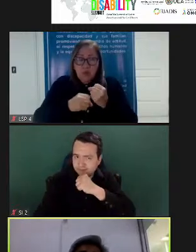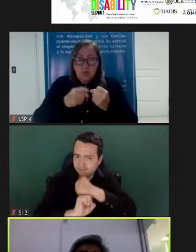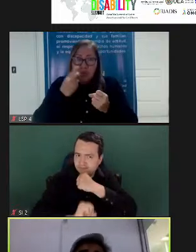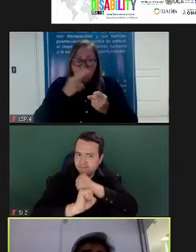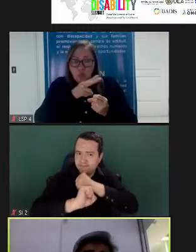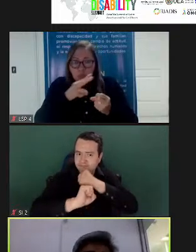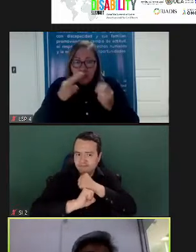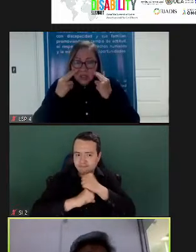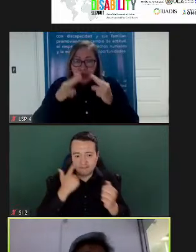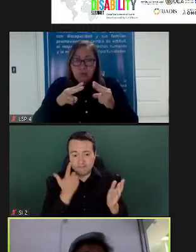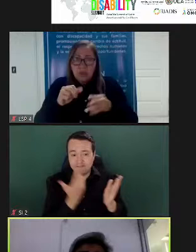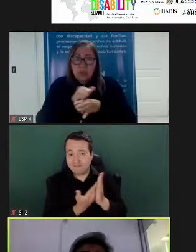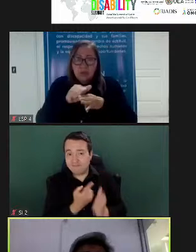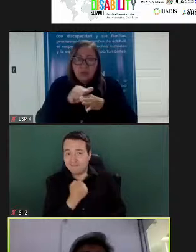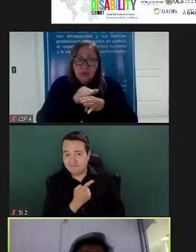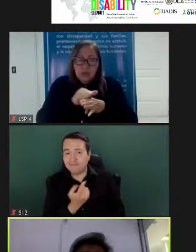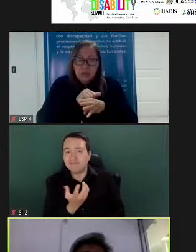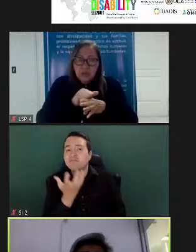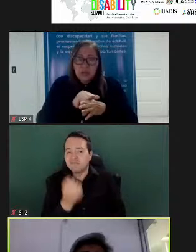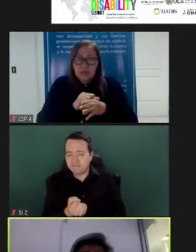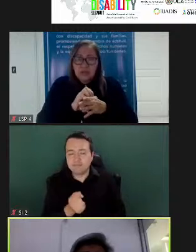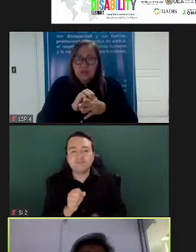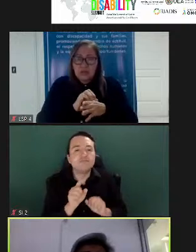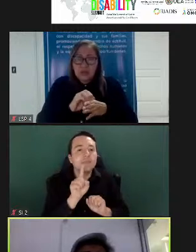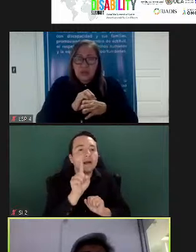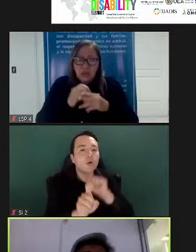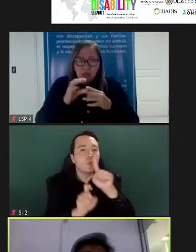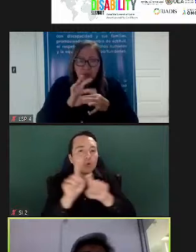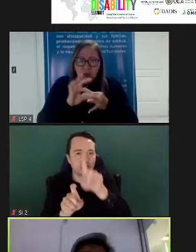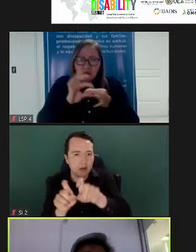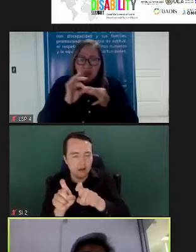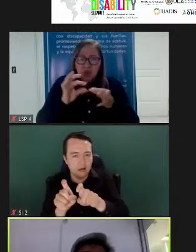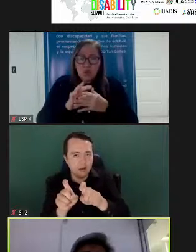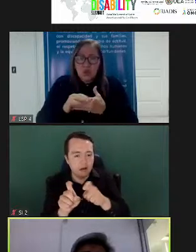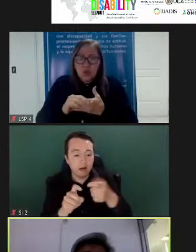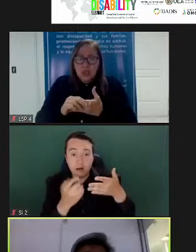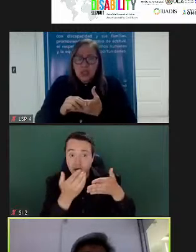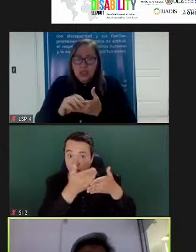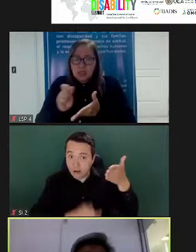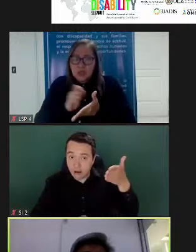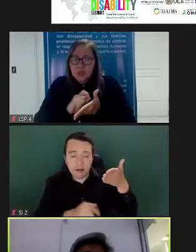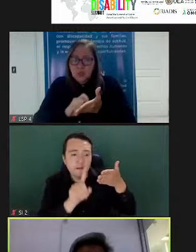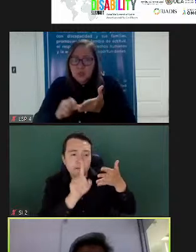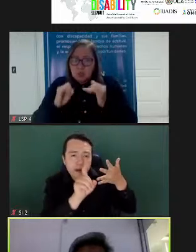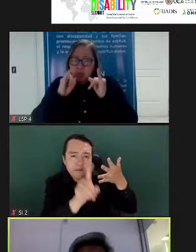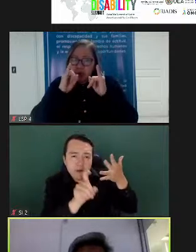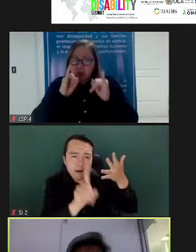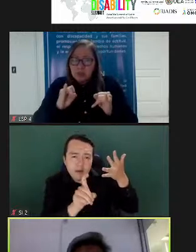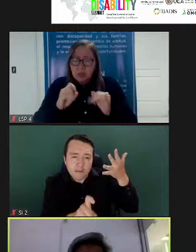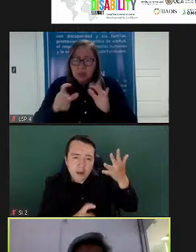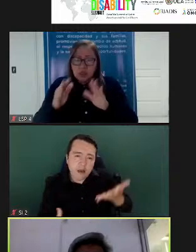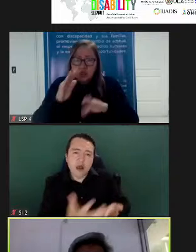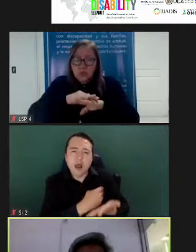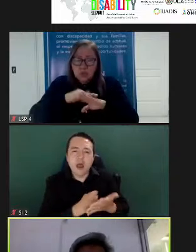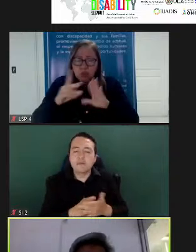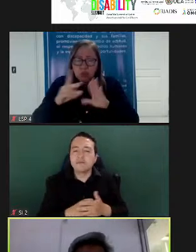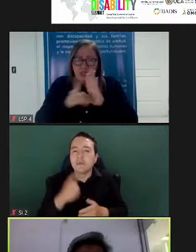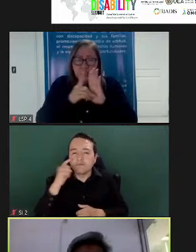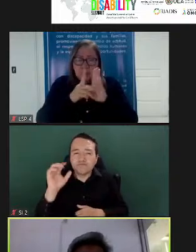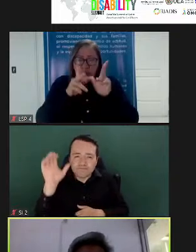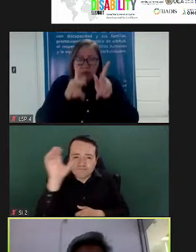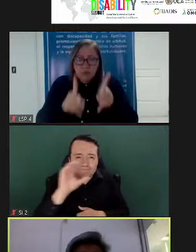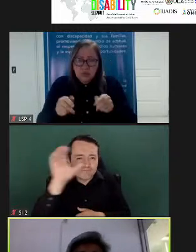support because as you will see we plan on carrying out a survey that will allow us